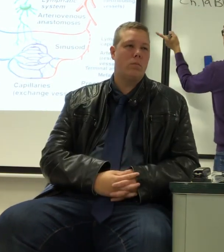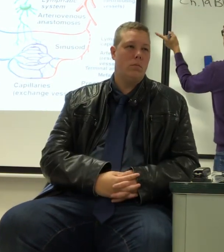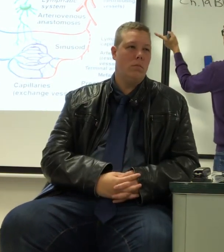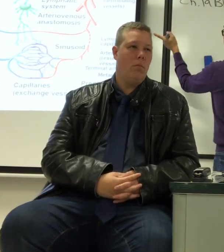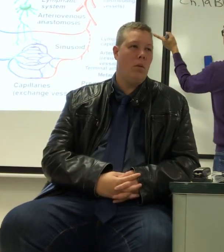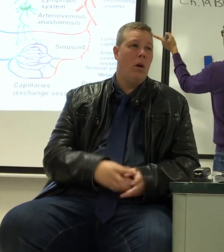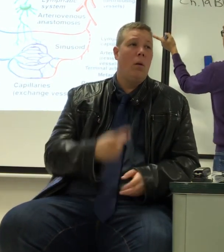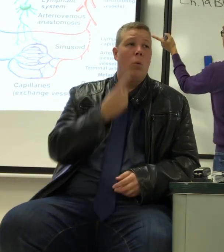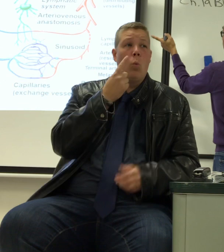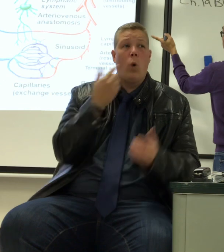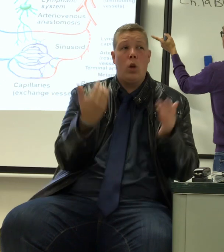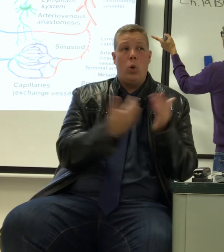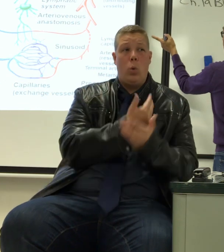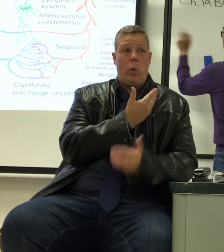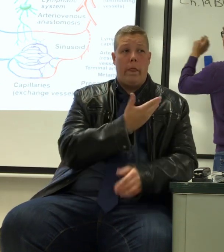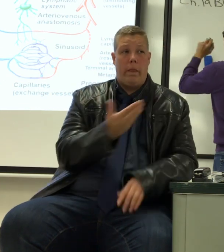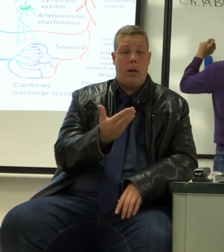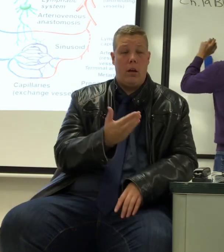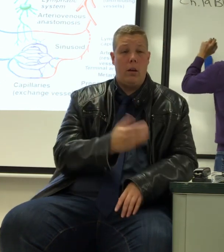But one new thing,